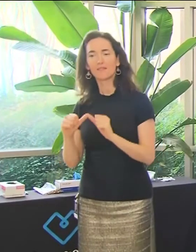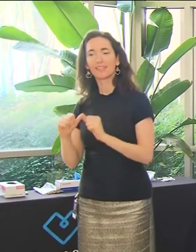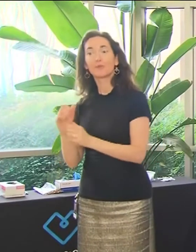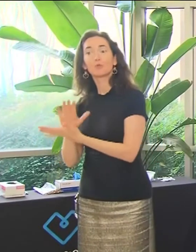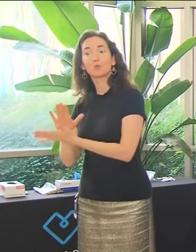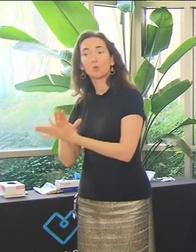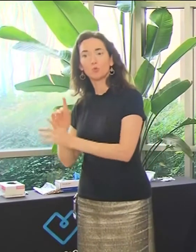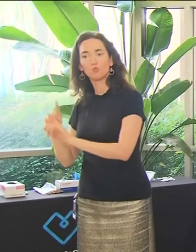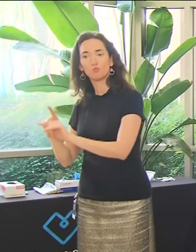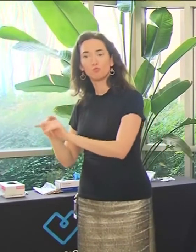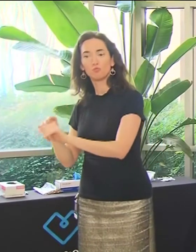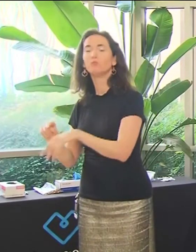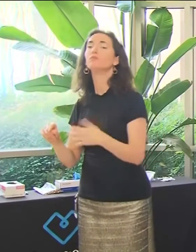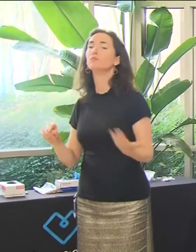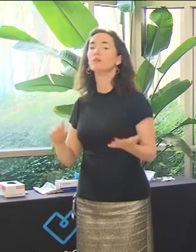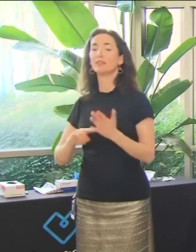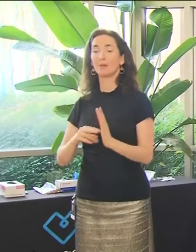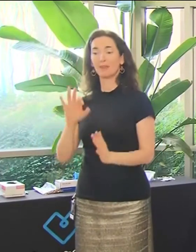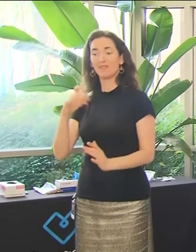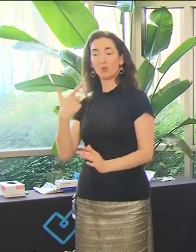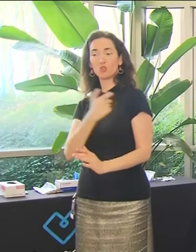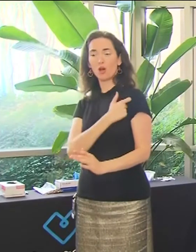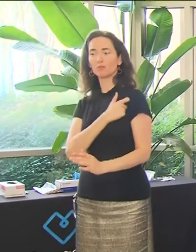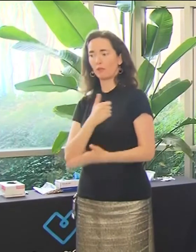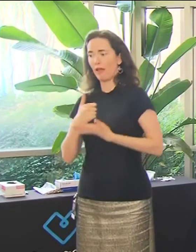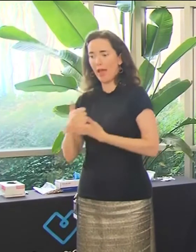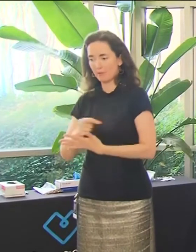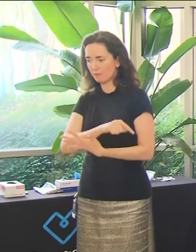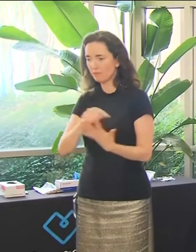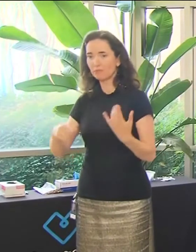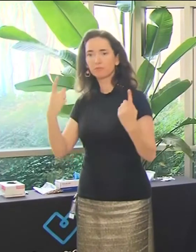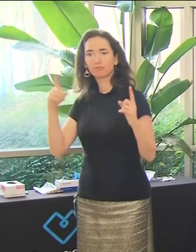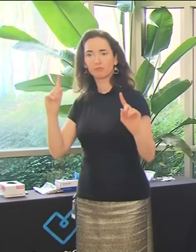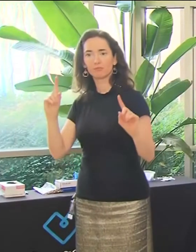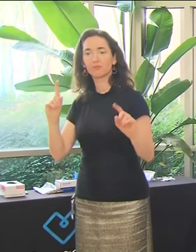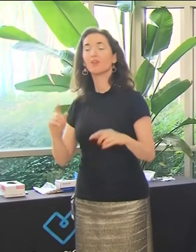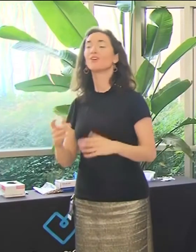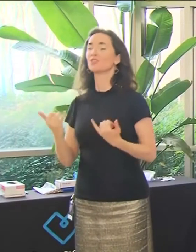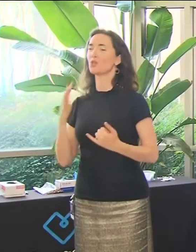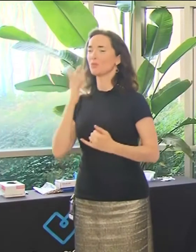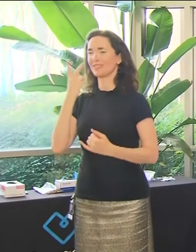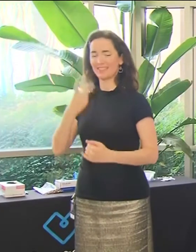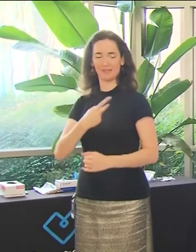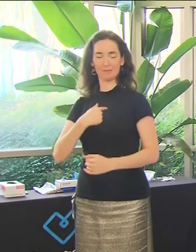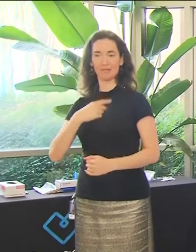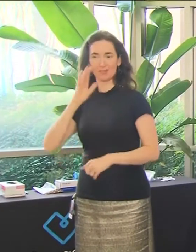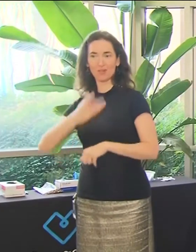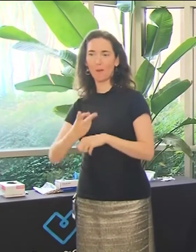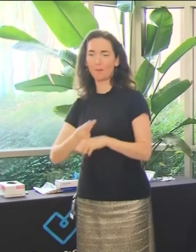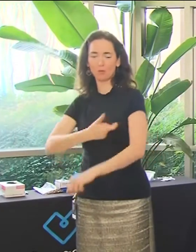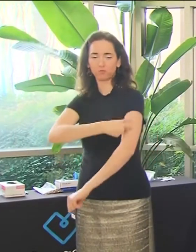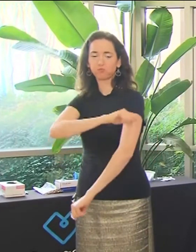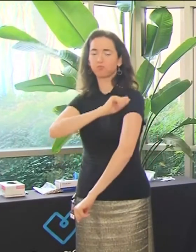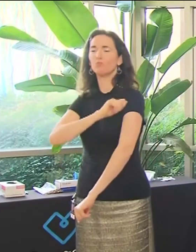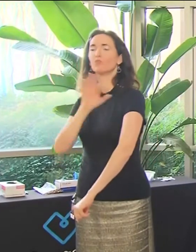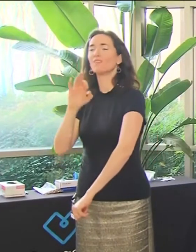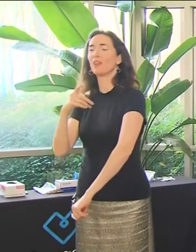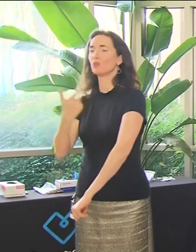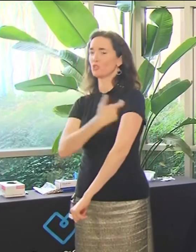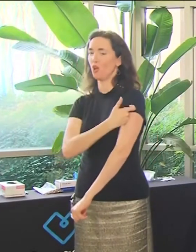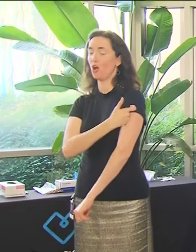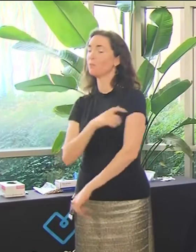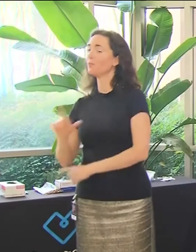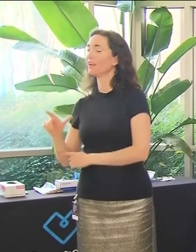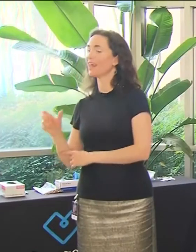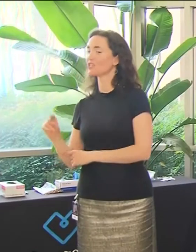flu is one way that we can absolutely do this. And so today you'll see Langston and I both roll up our sleeve and get our flu vaccine. Unfortunately, Langston